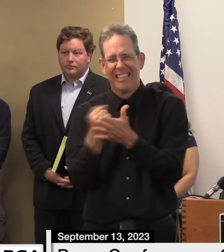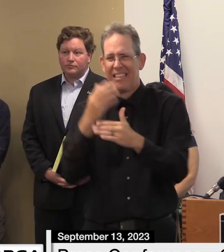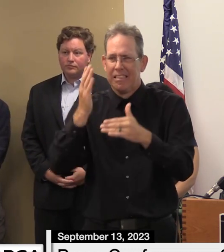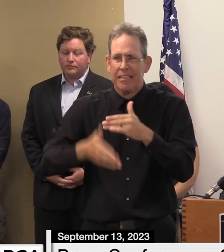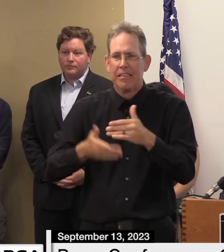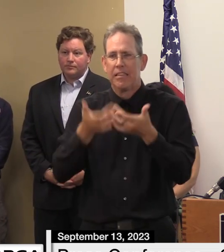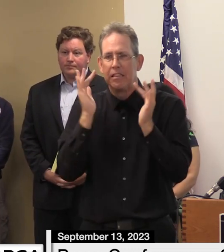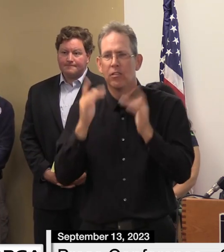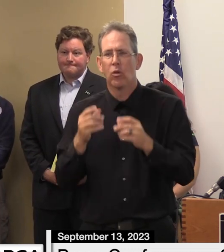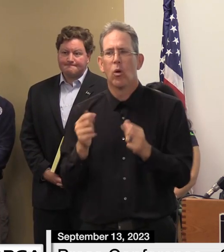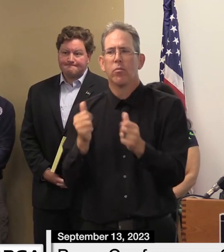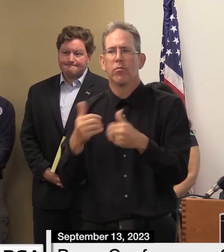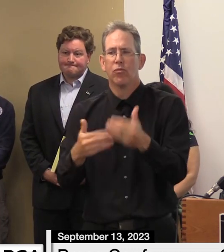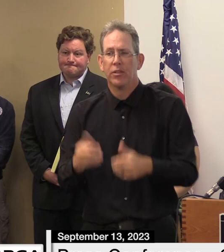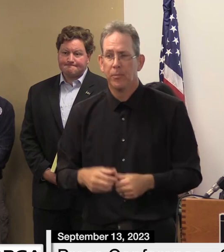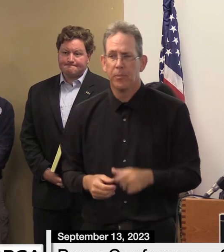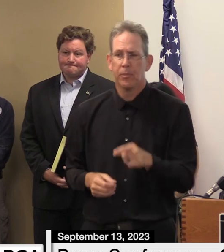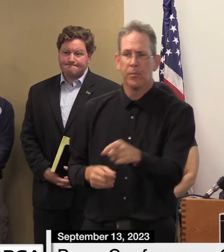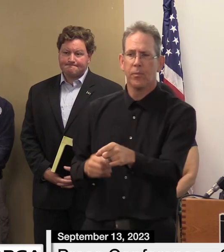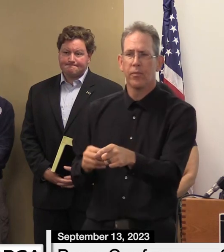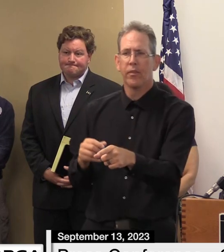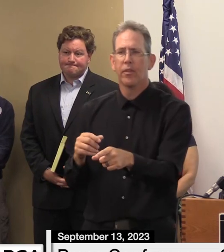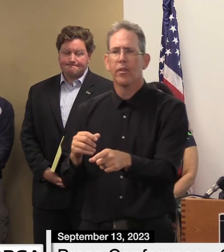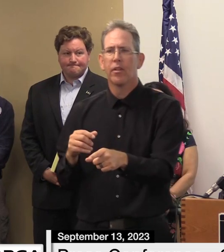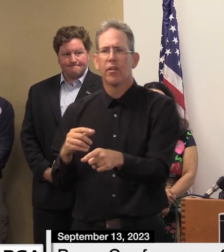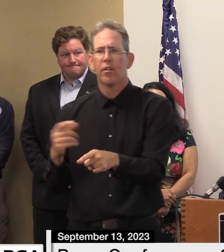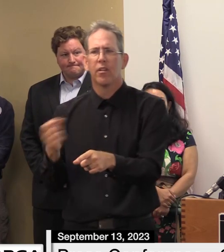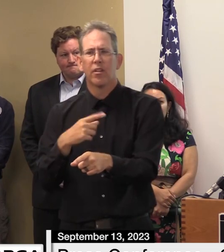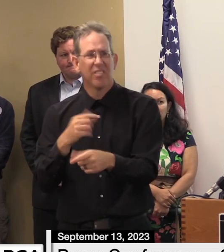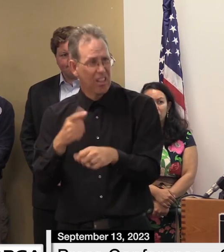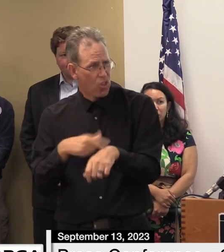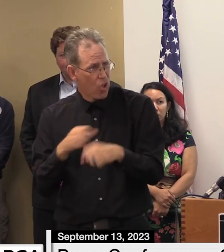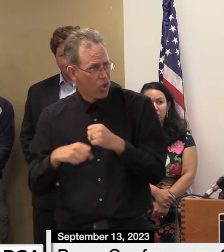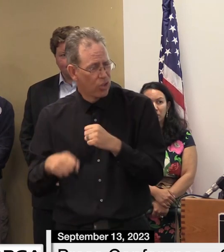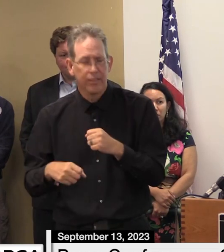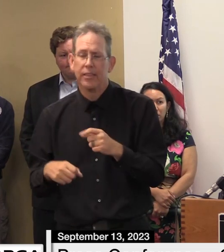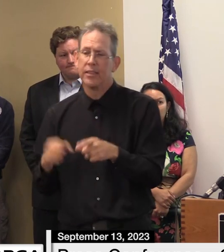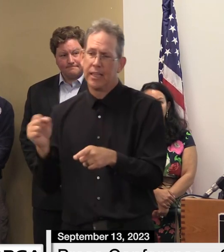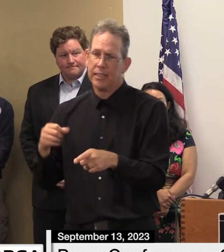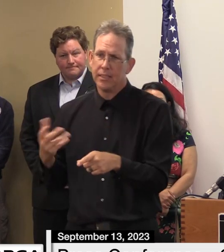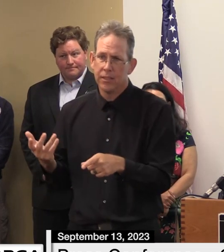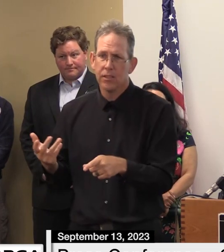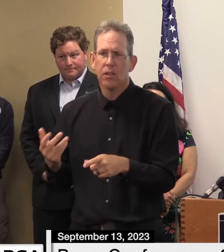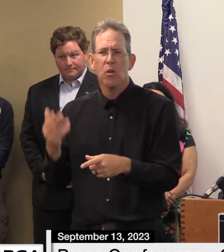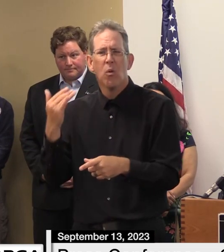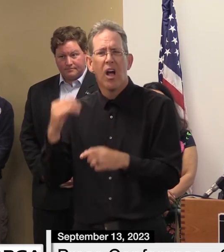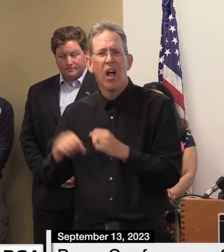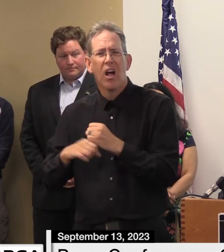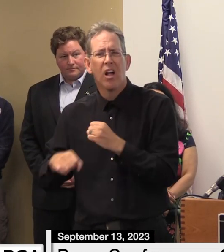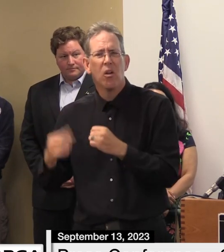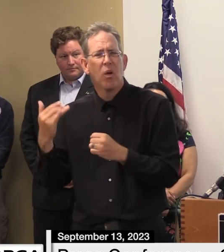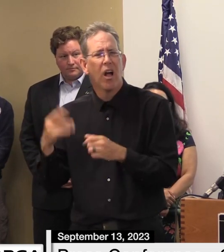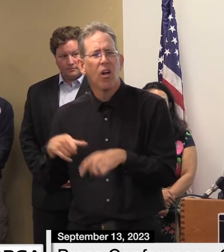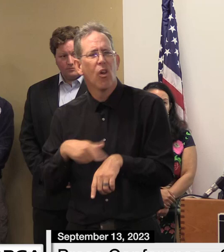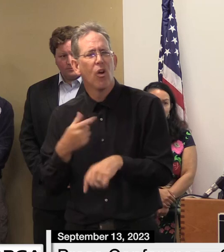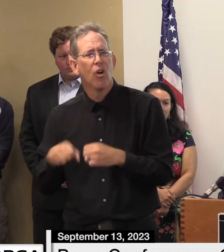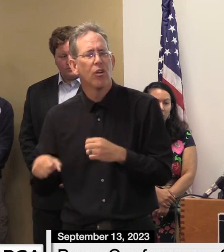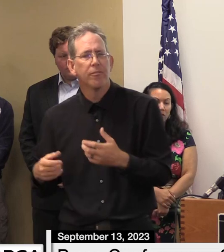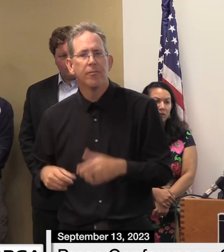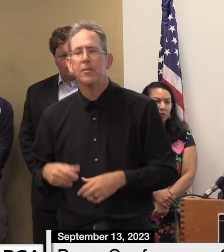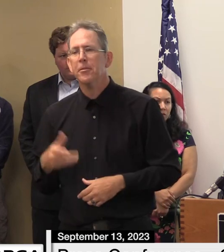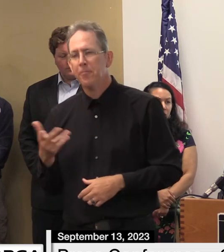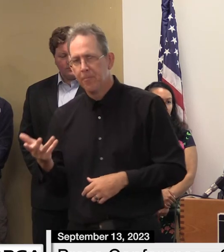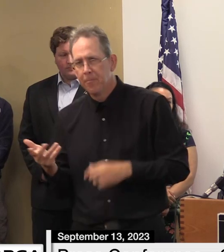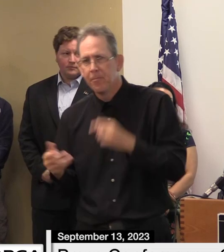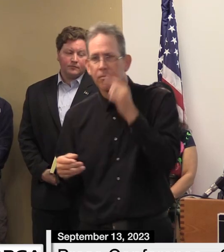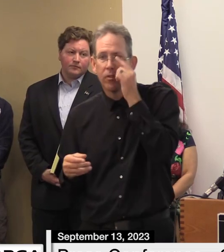Apart from the flood, why is it taking longer? Because of supply chain interruptions and material delays, we know